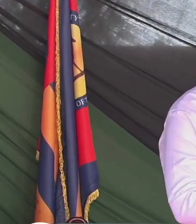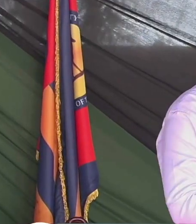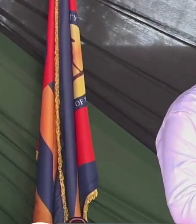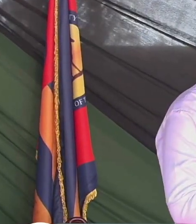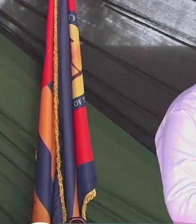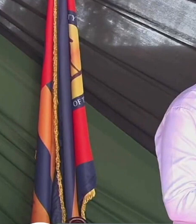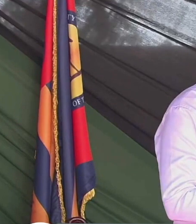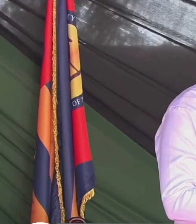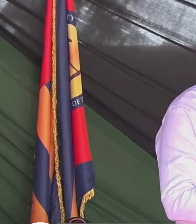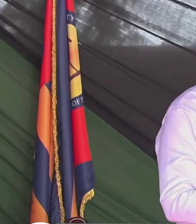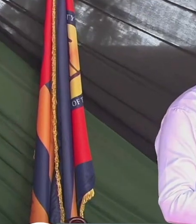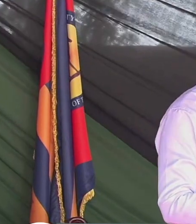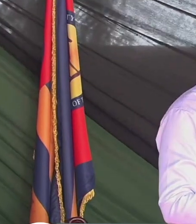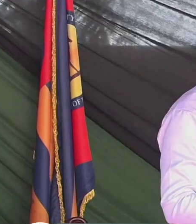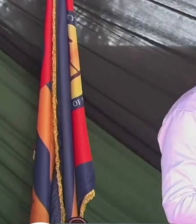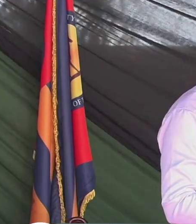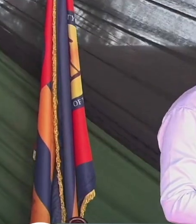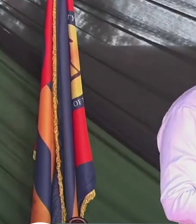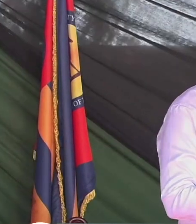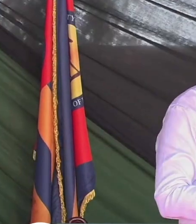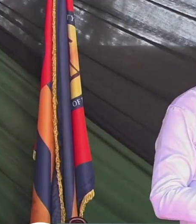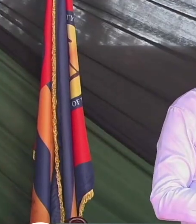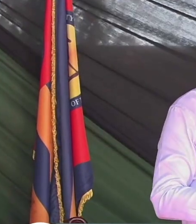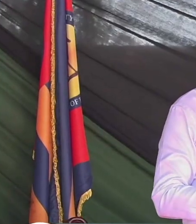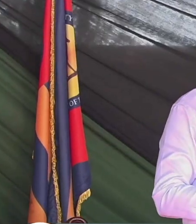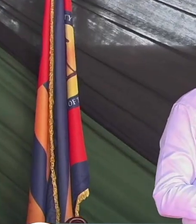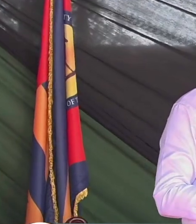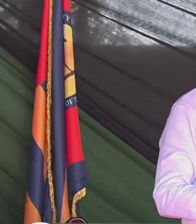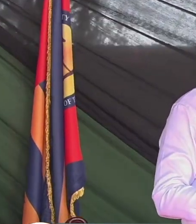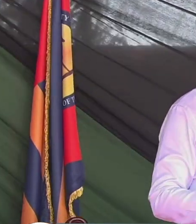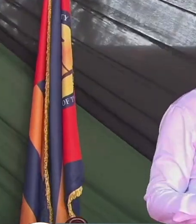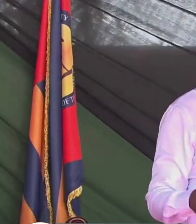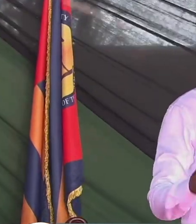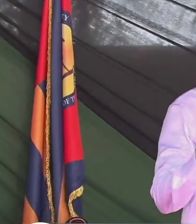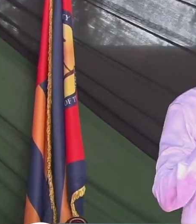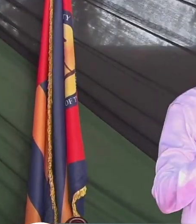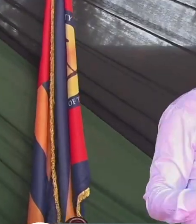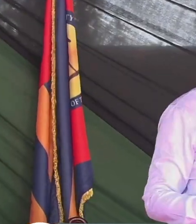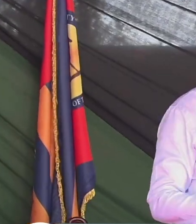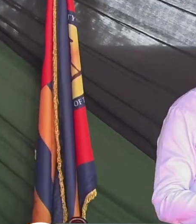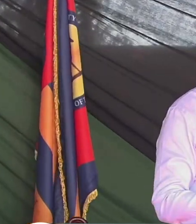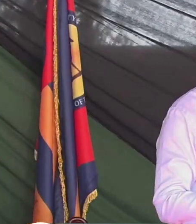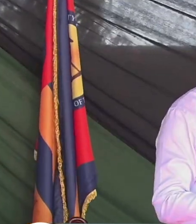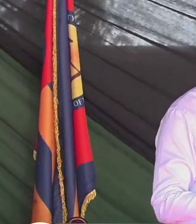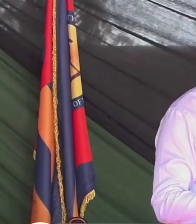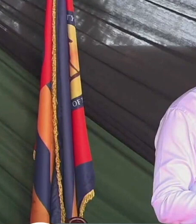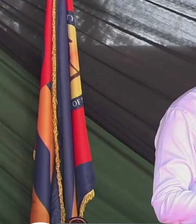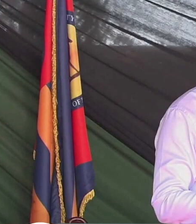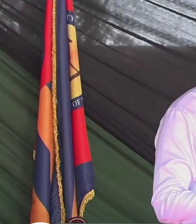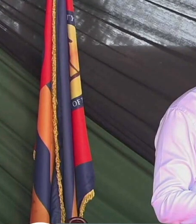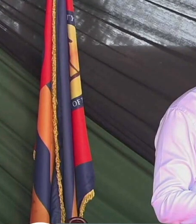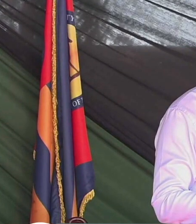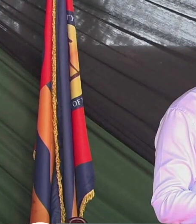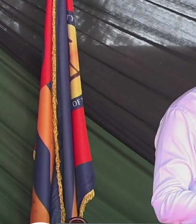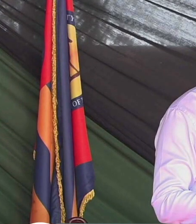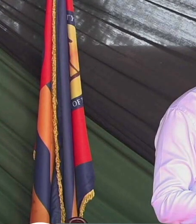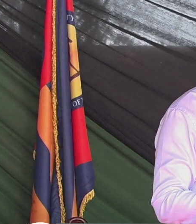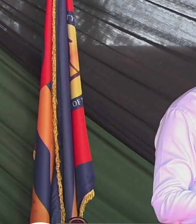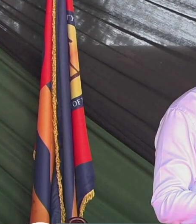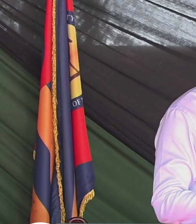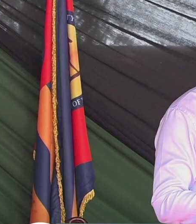this event, the chief of SARS, and many other dignitaries present here